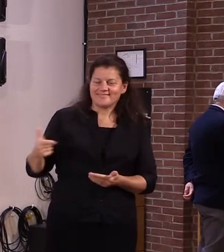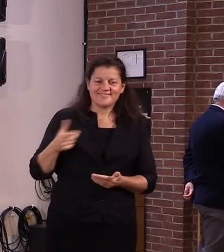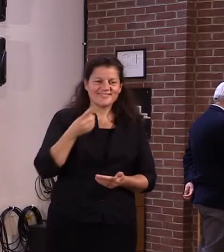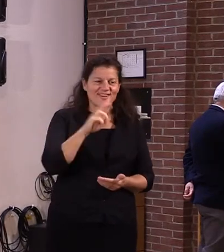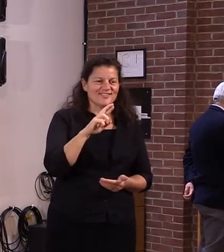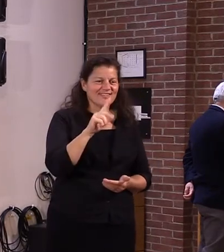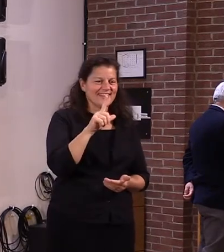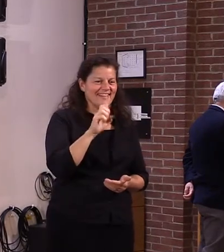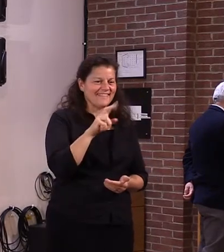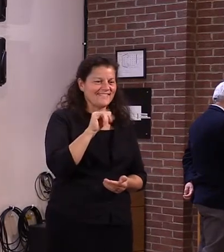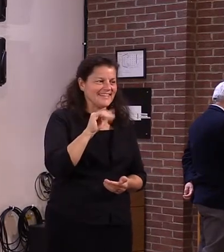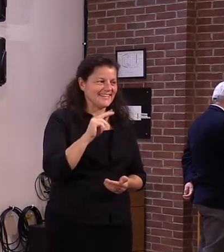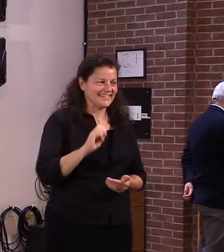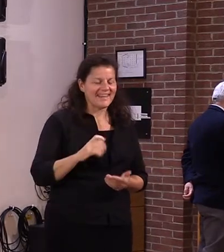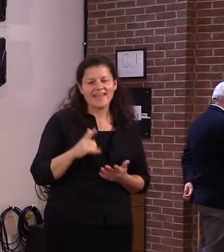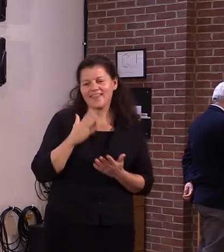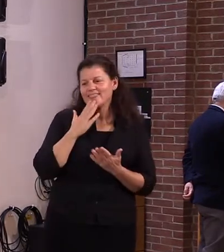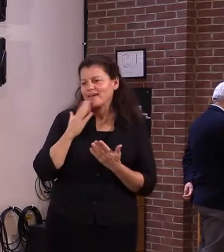Thank you.